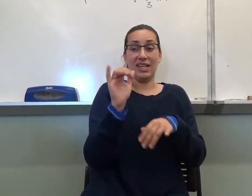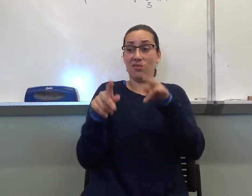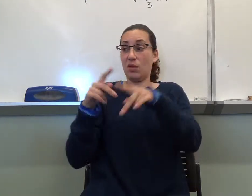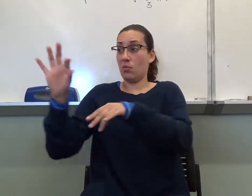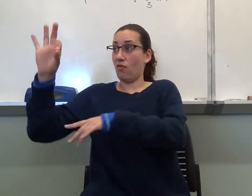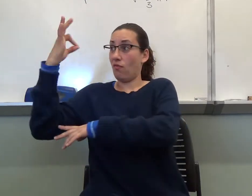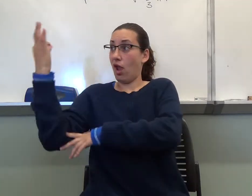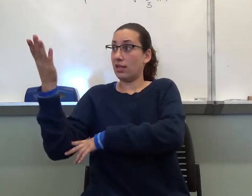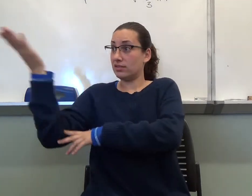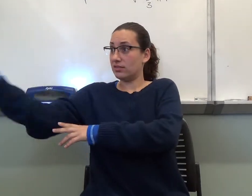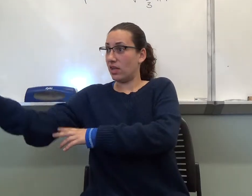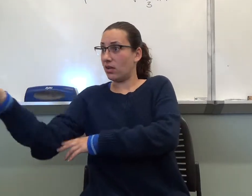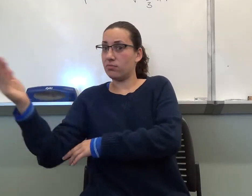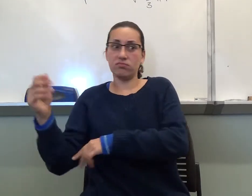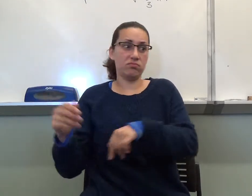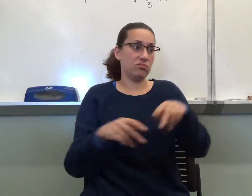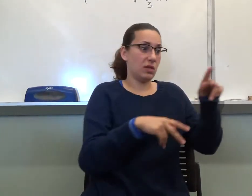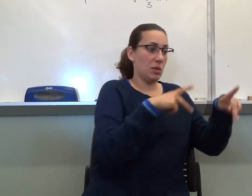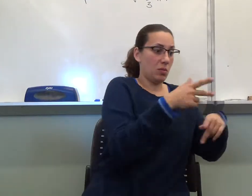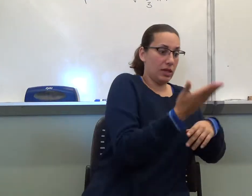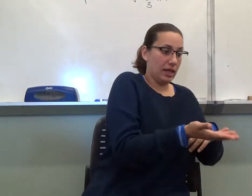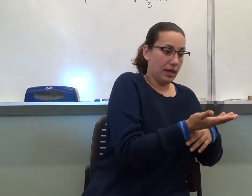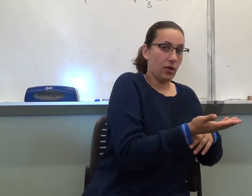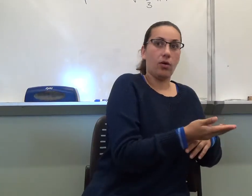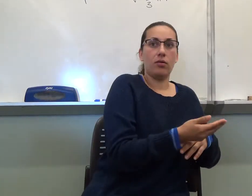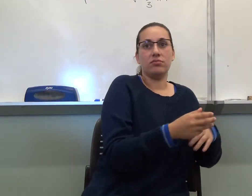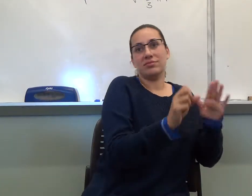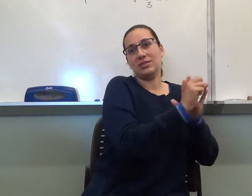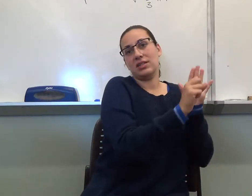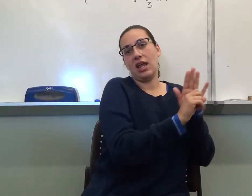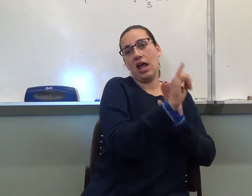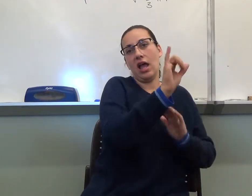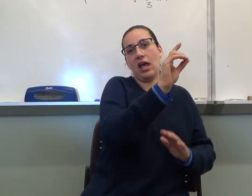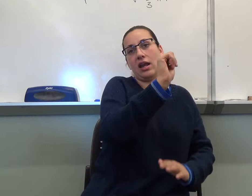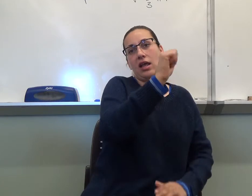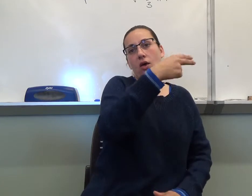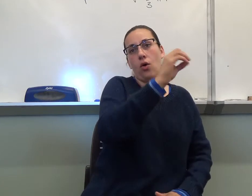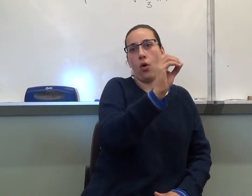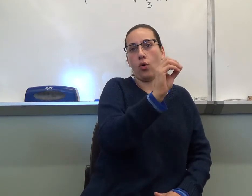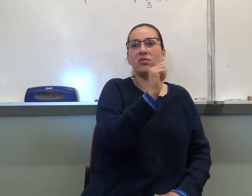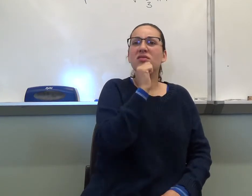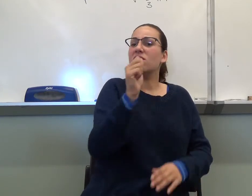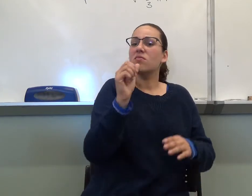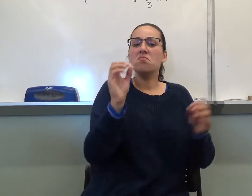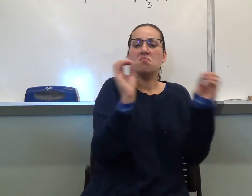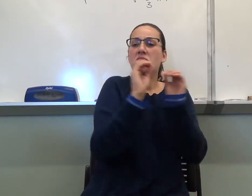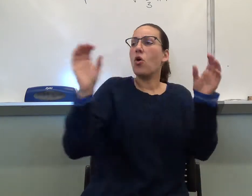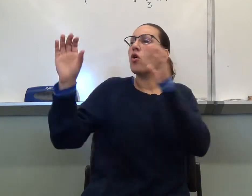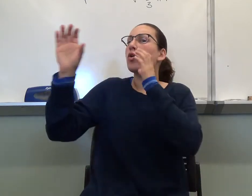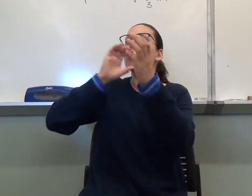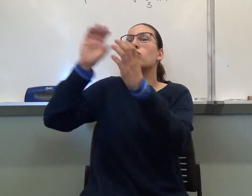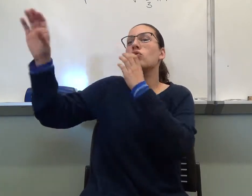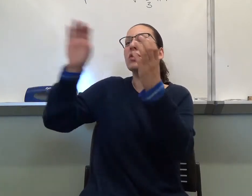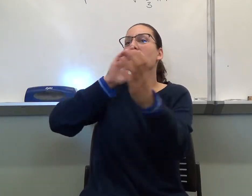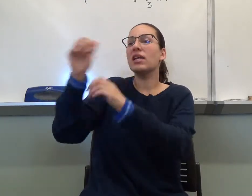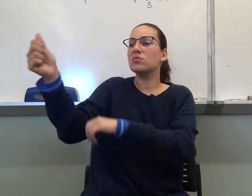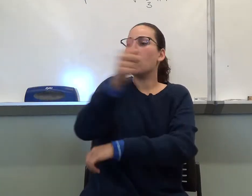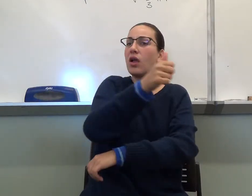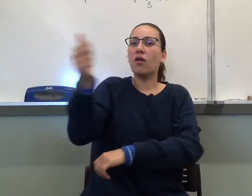that part, and the guys over here in Idaho making this part. They use different units, you know? So, yeah, putting